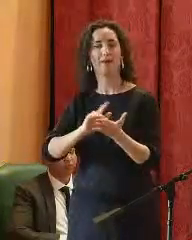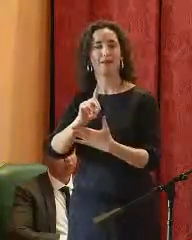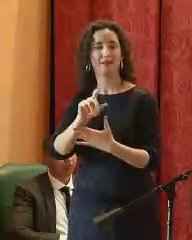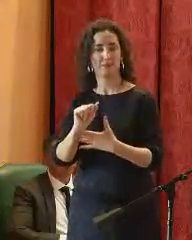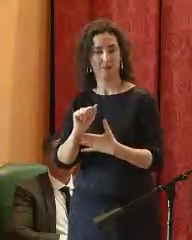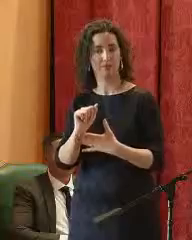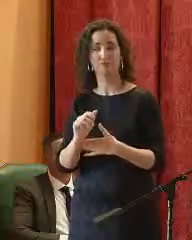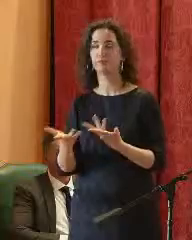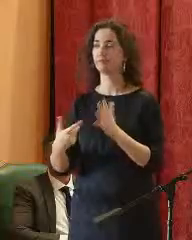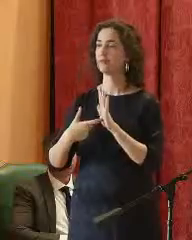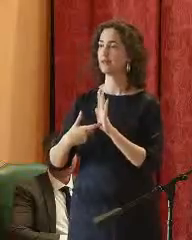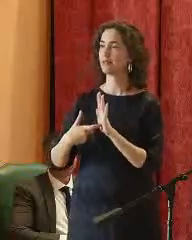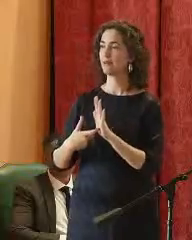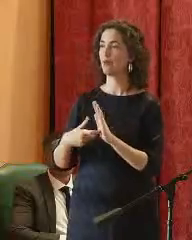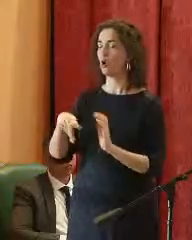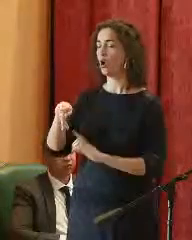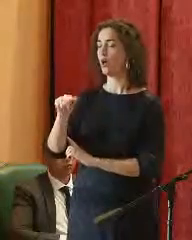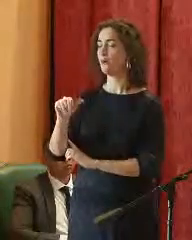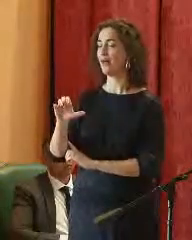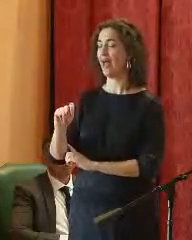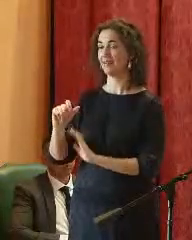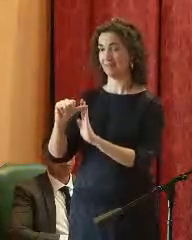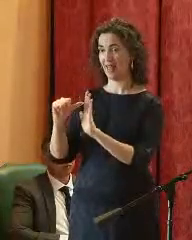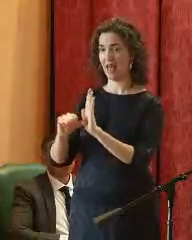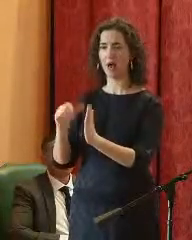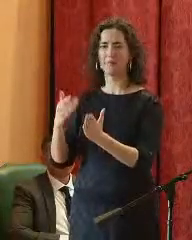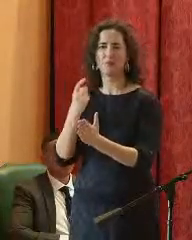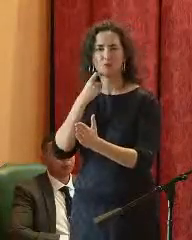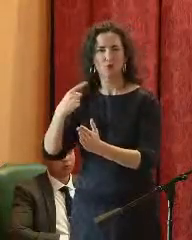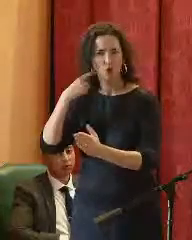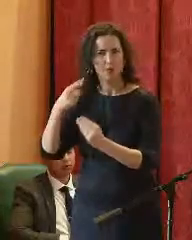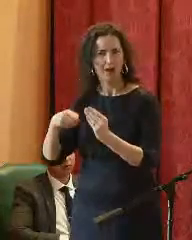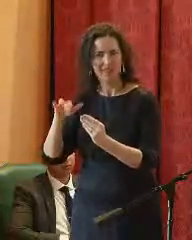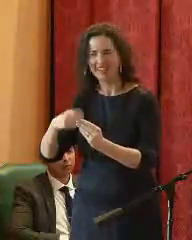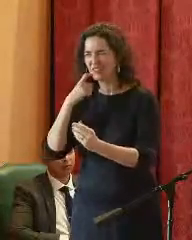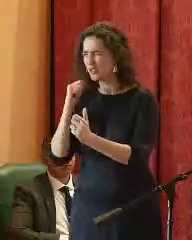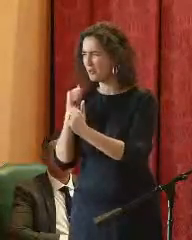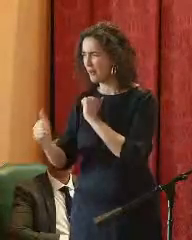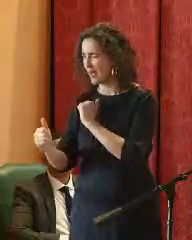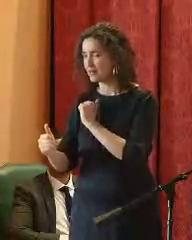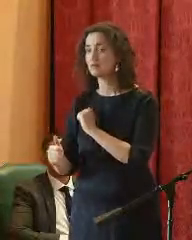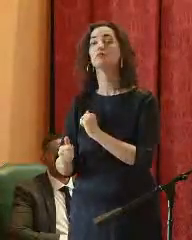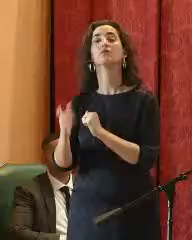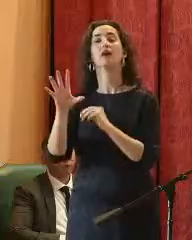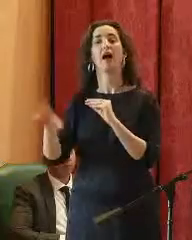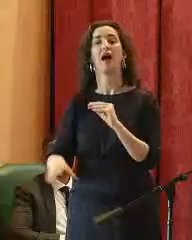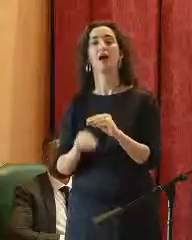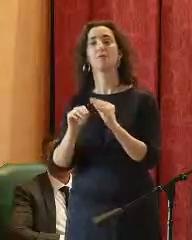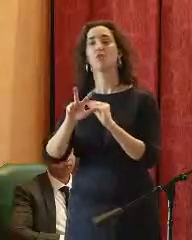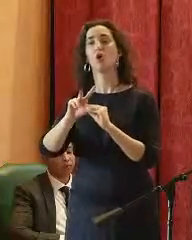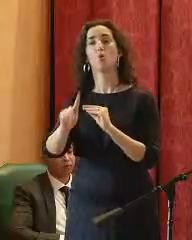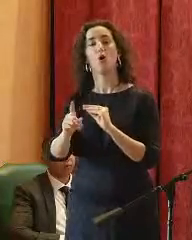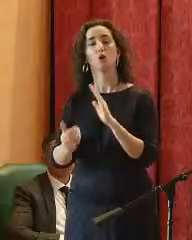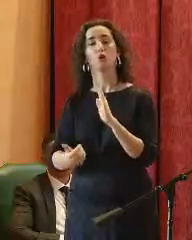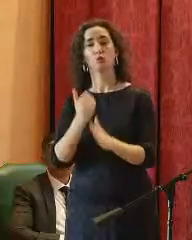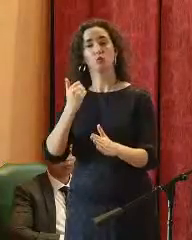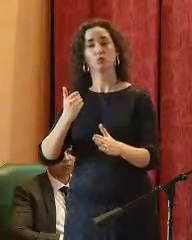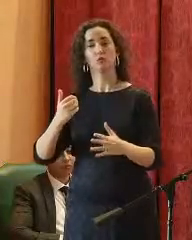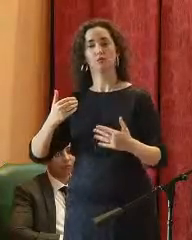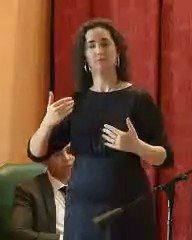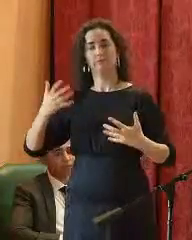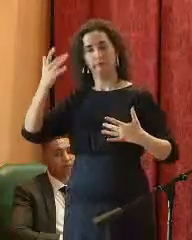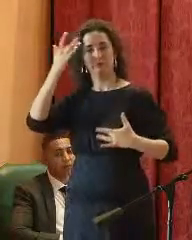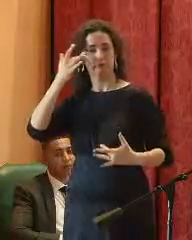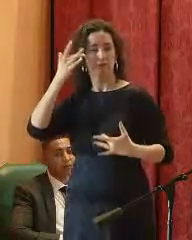disabilities. For example, the PACT Act that you might have heard of recently was just passed, adding 31 new presumptive conditions that, if